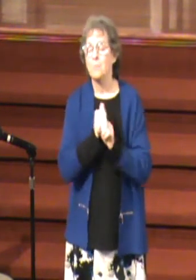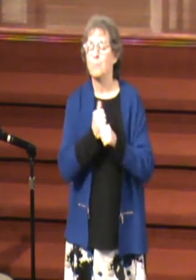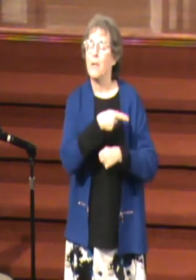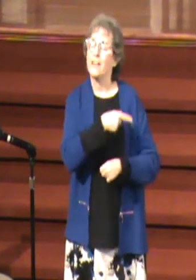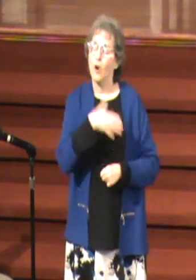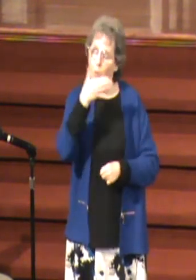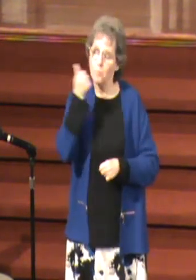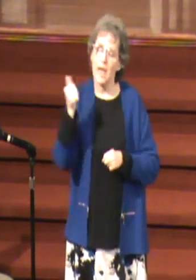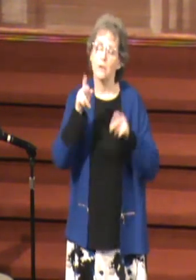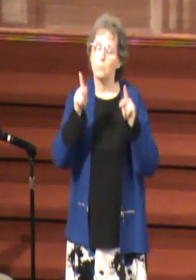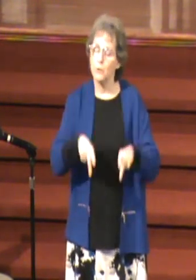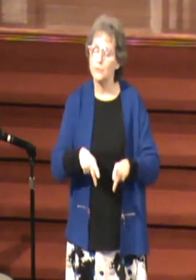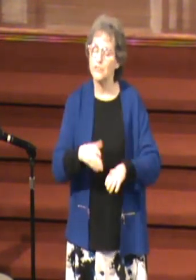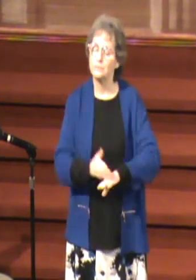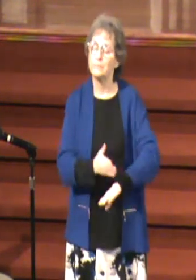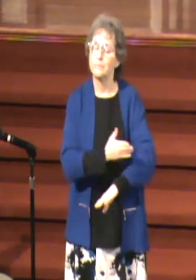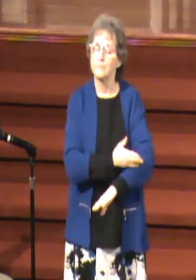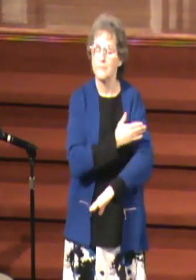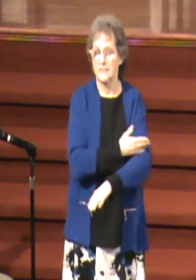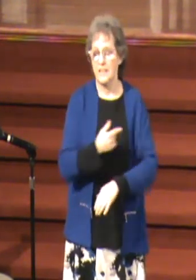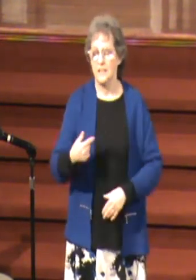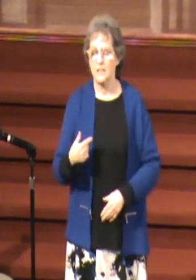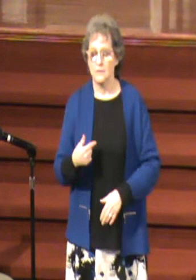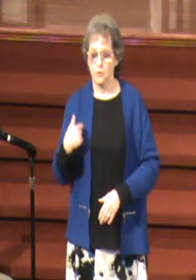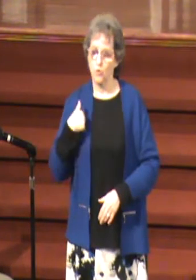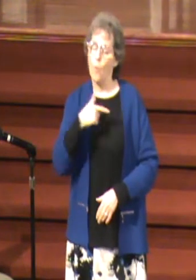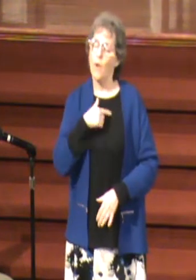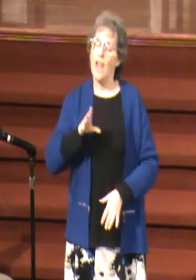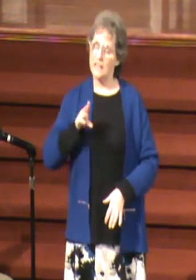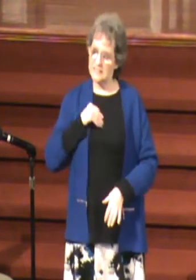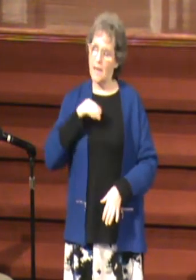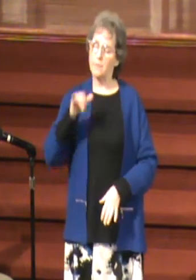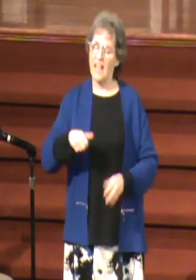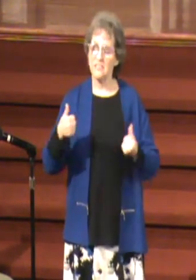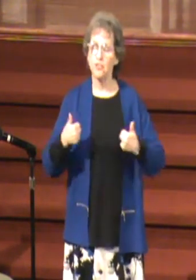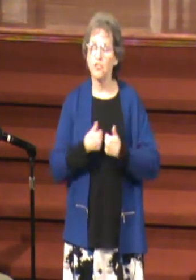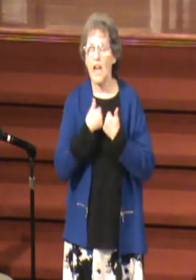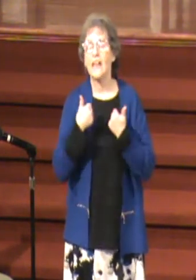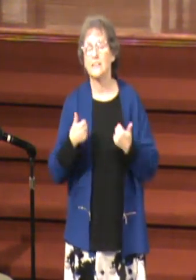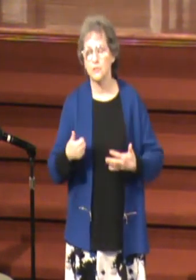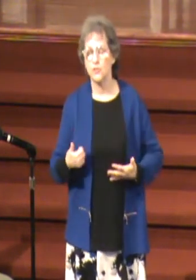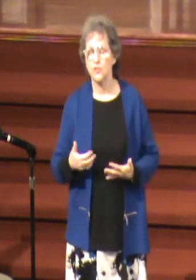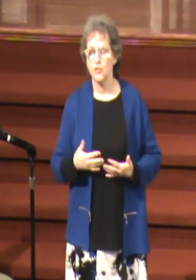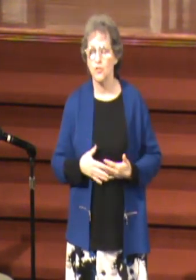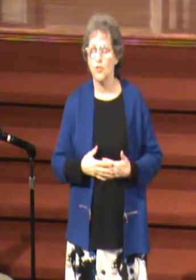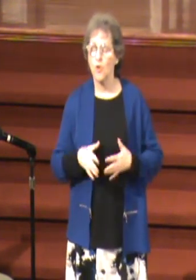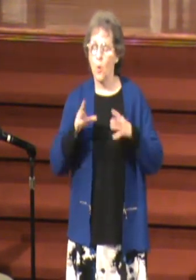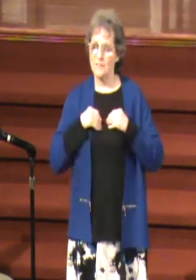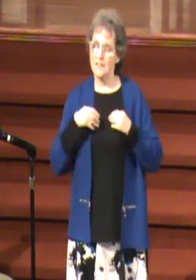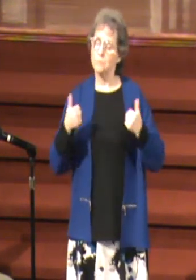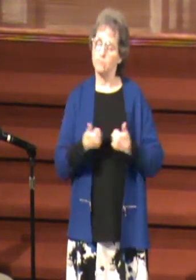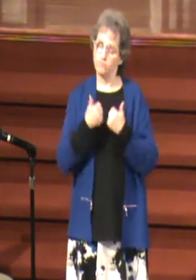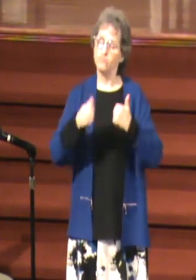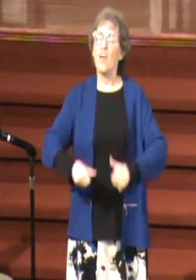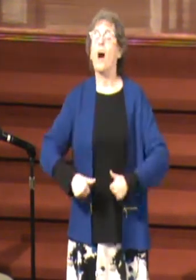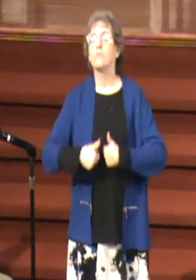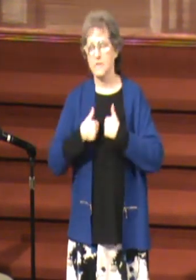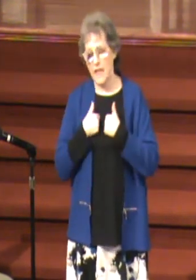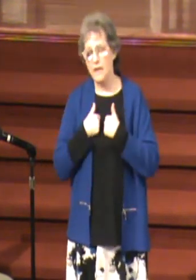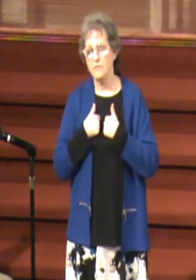we take on that same challenge, to take on the challenges of life, so that we also